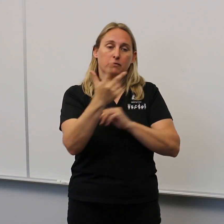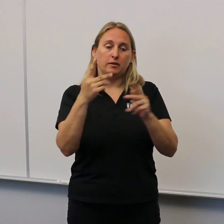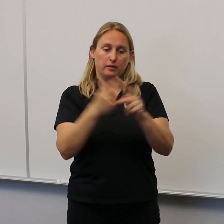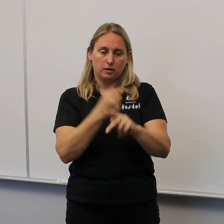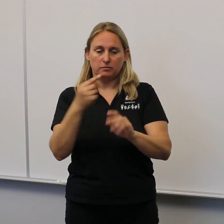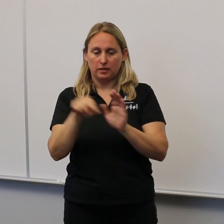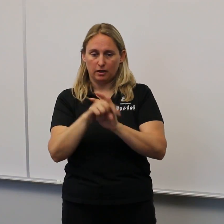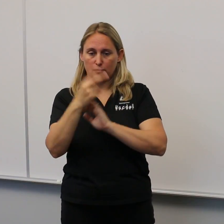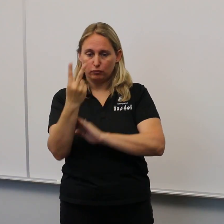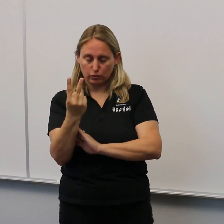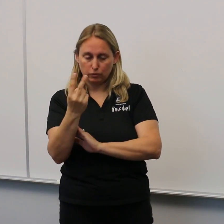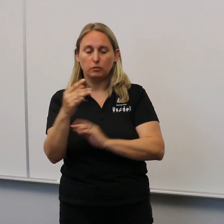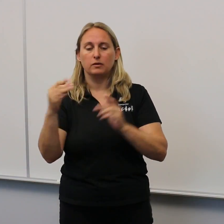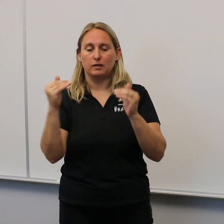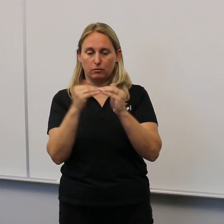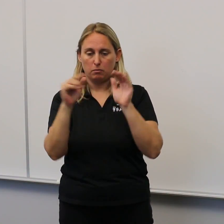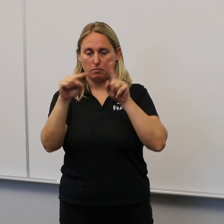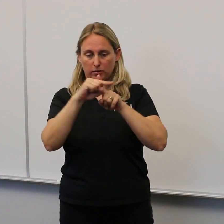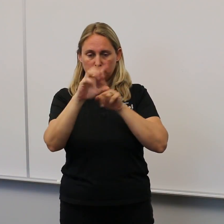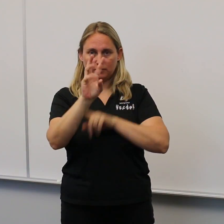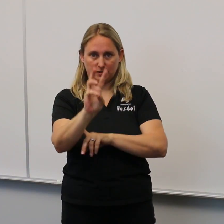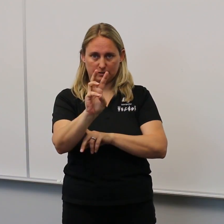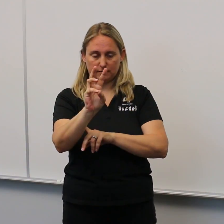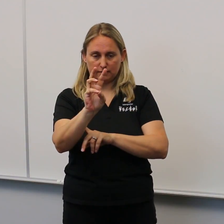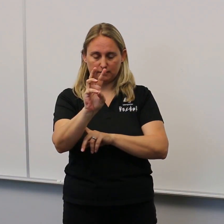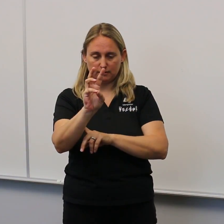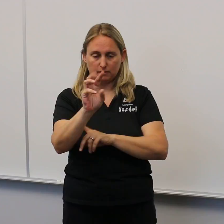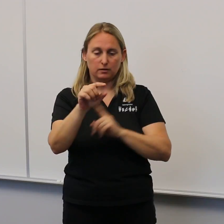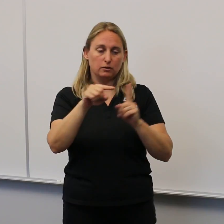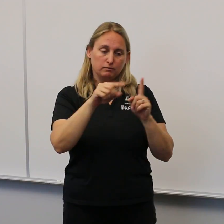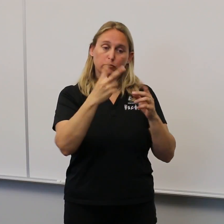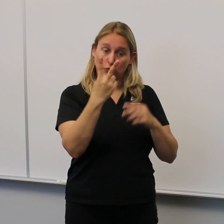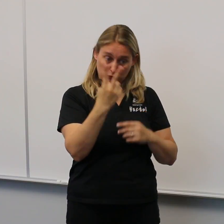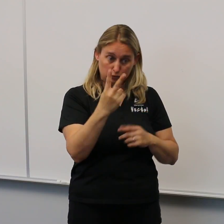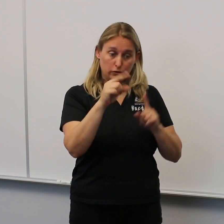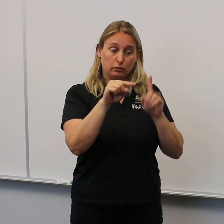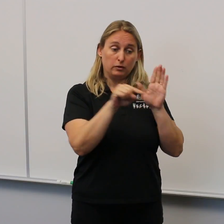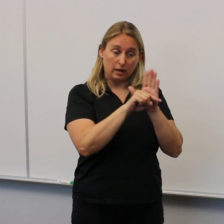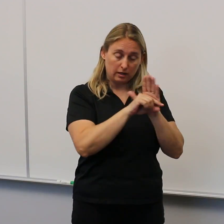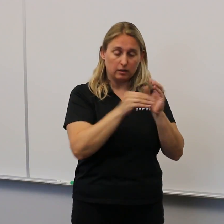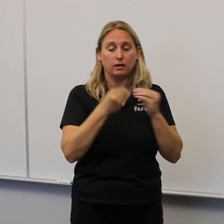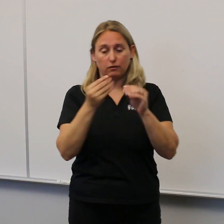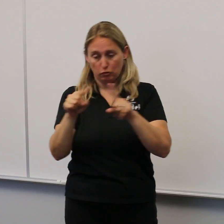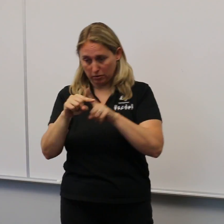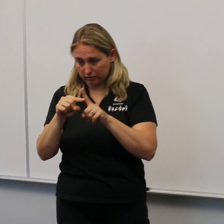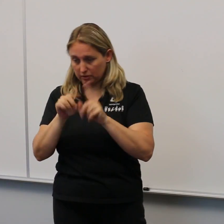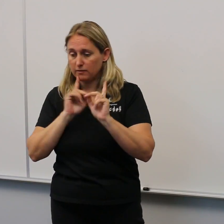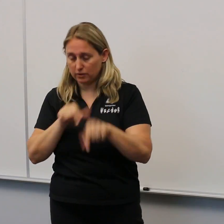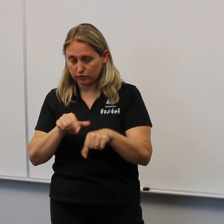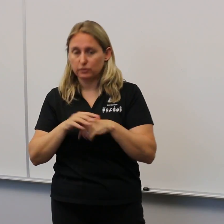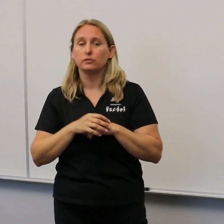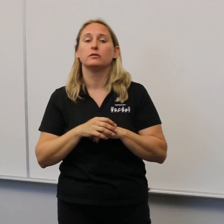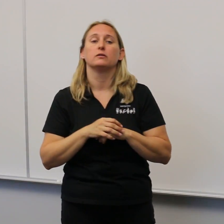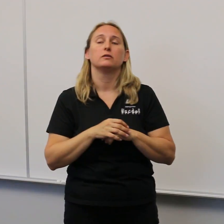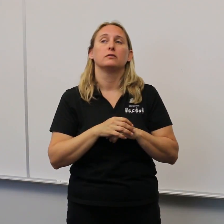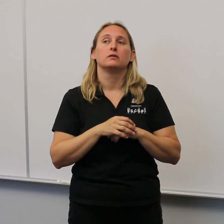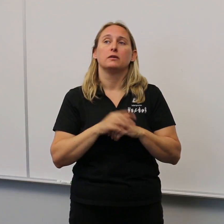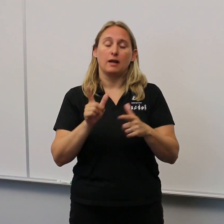is positive 6. Two negatives multiplied gives you a positive. And then finally we do the